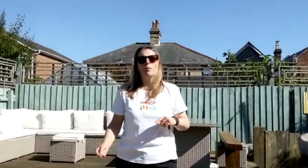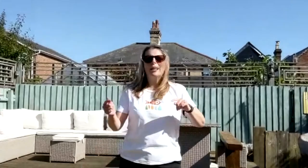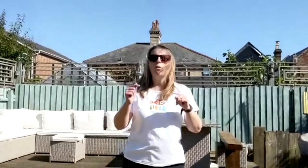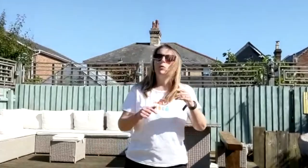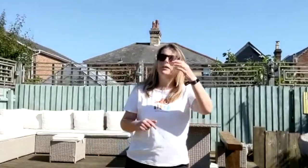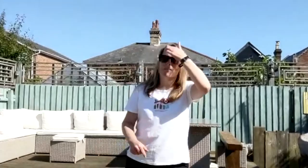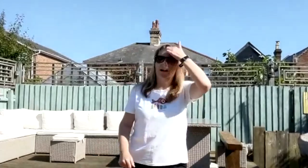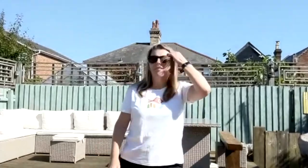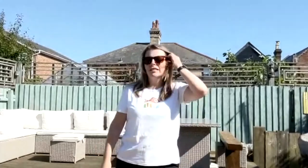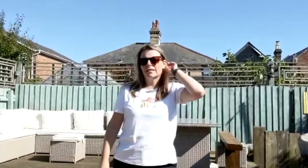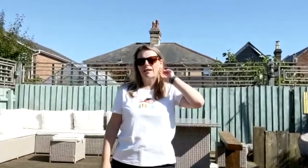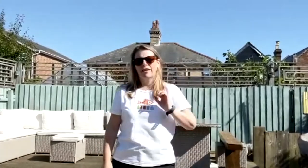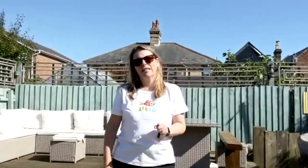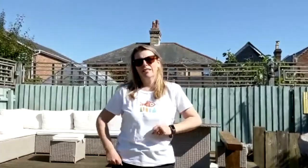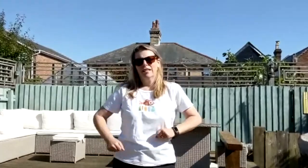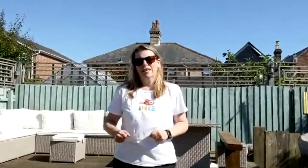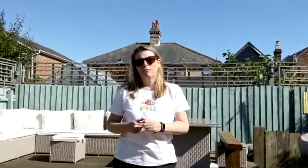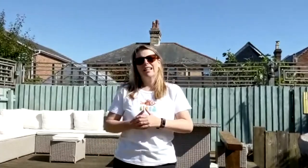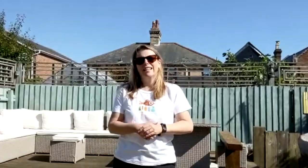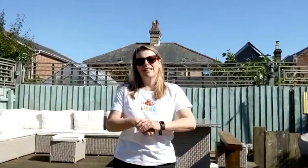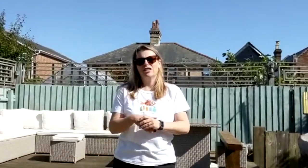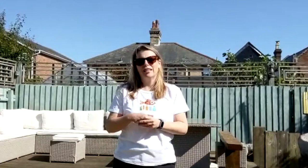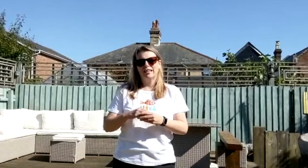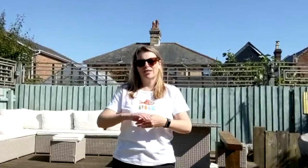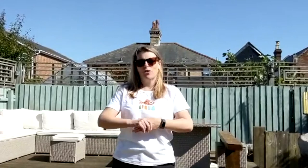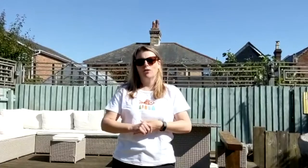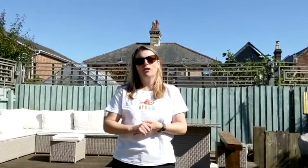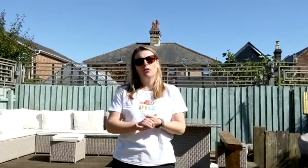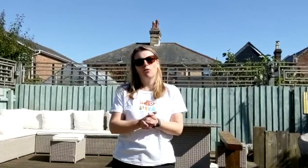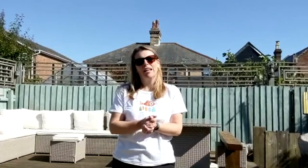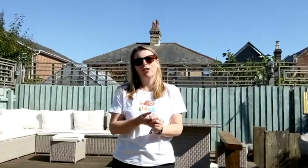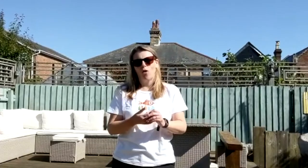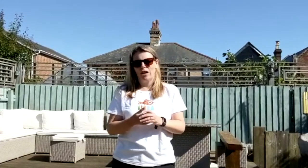we all know how to sign. A really nice, gentle song, Glory and Honour.